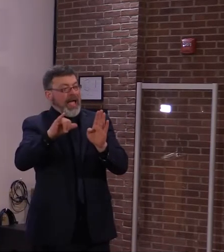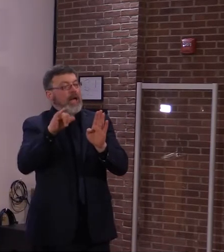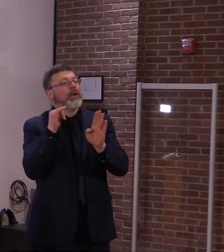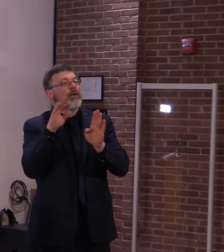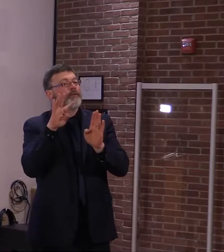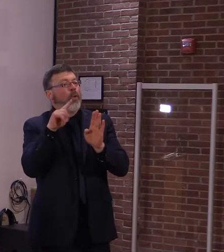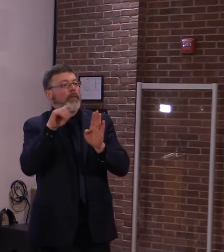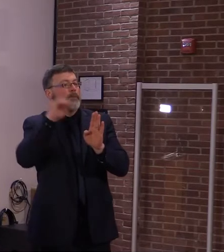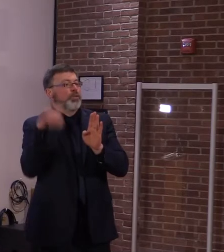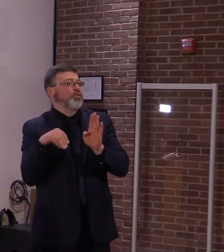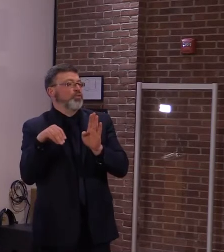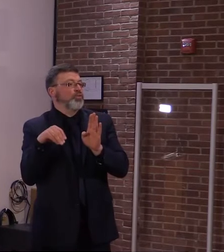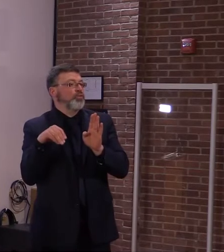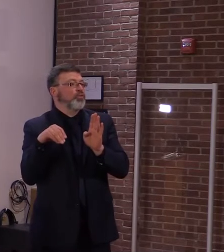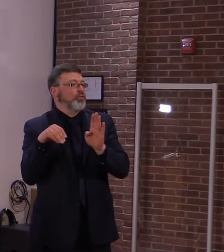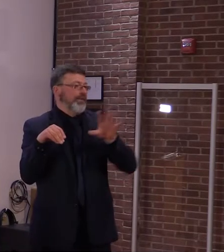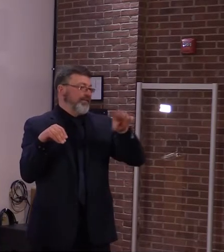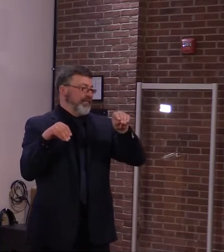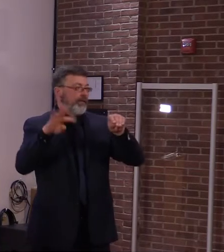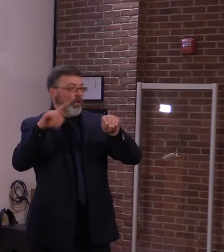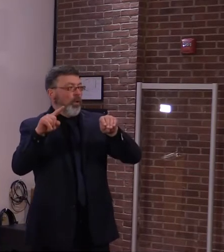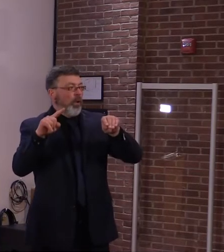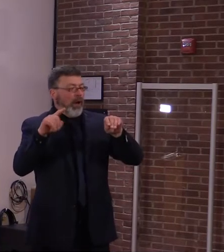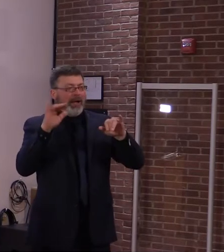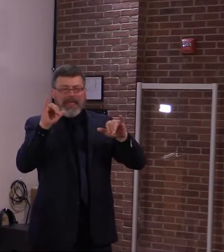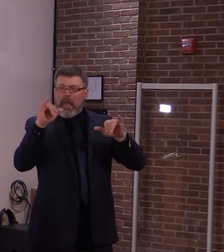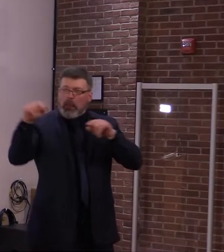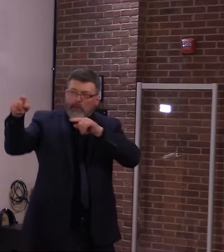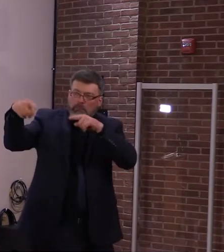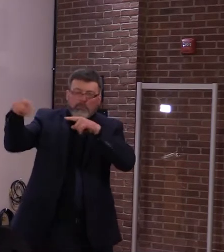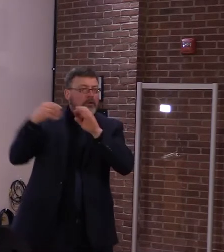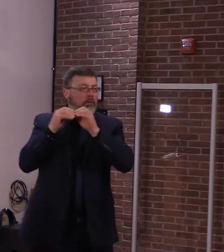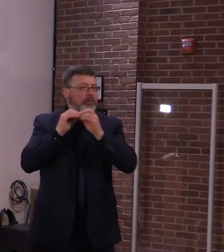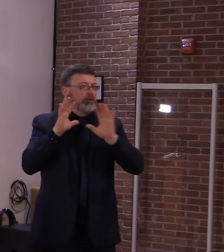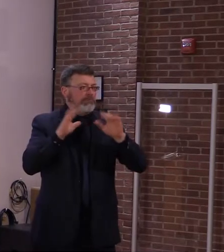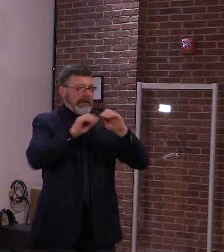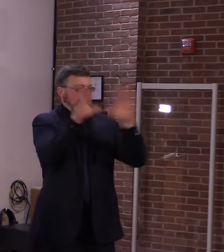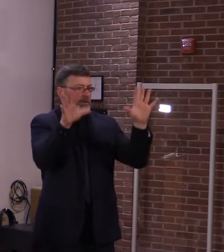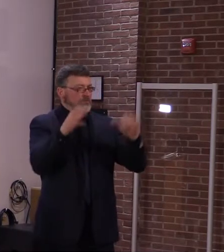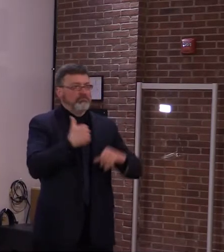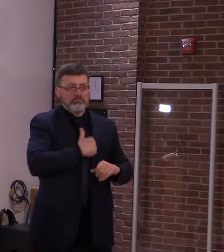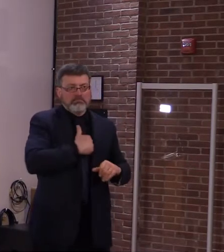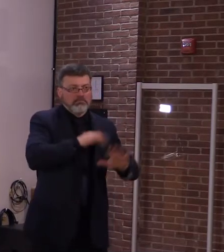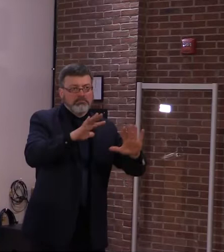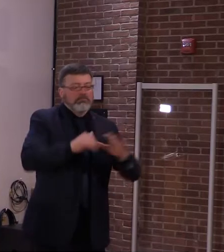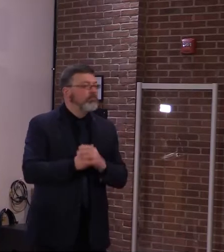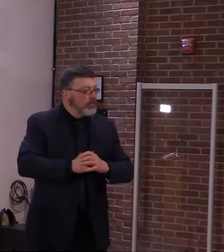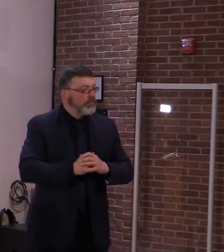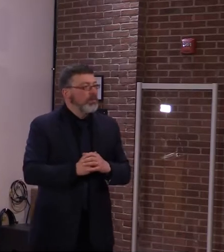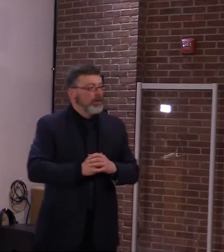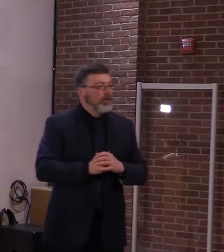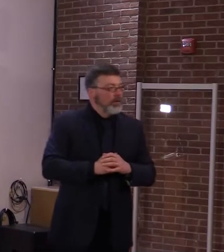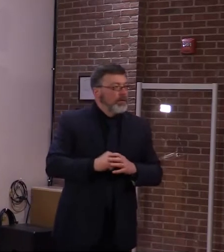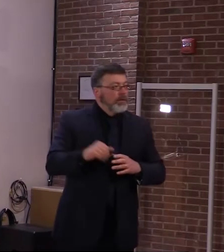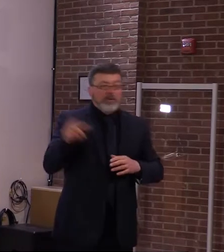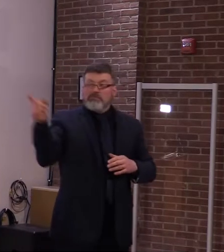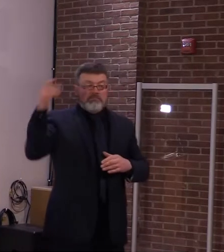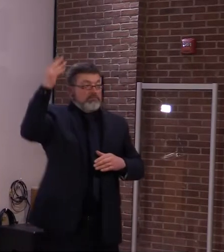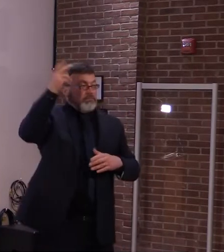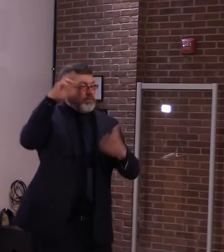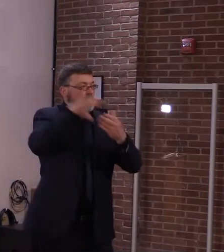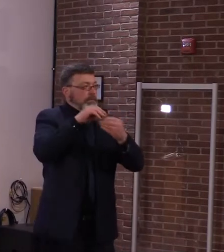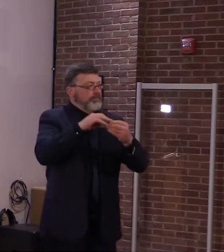know we have a number of people in that latter age band that are awaiting Johnson &